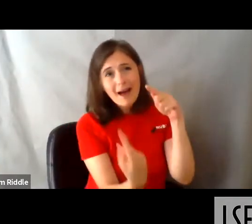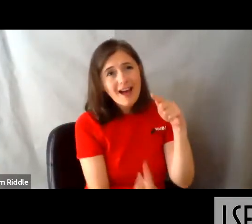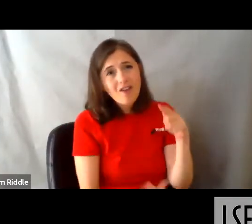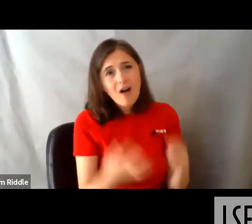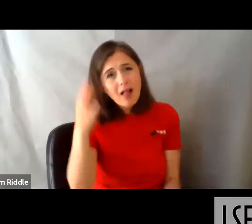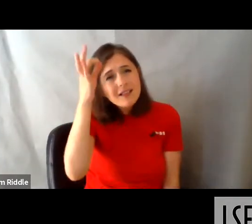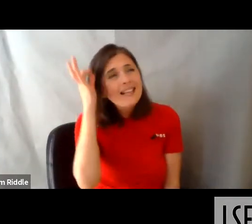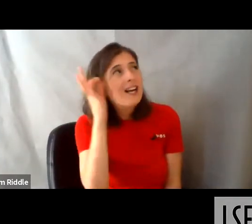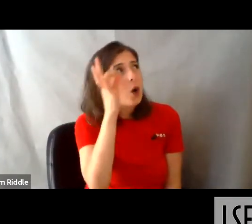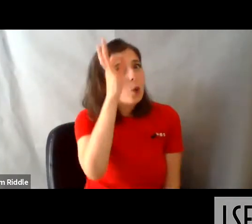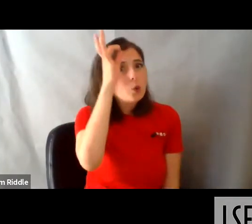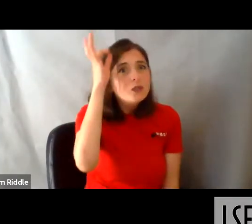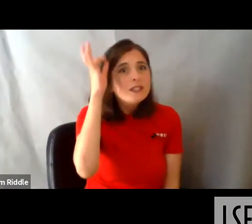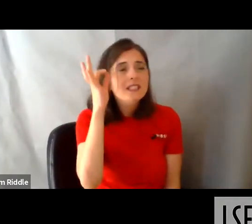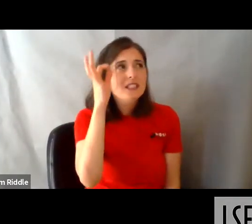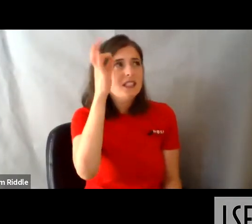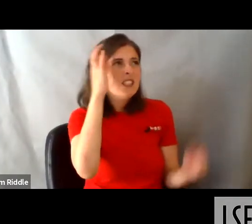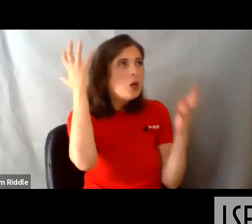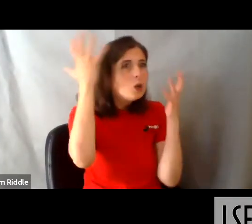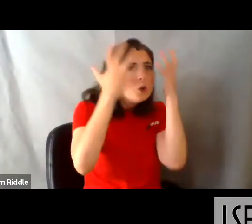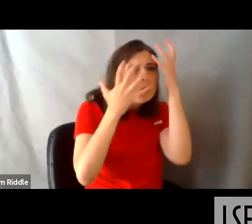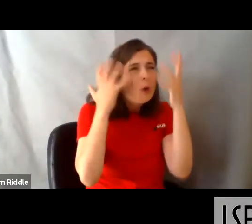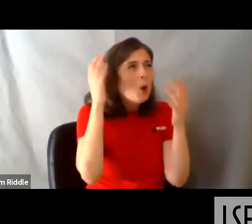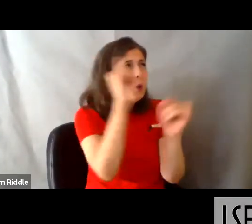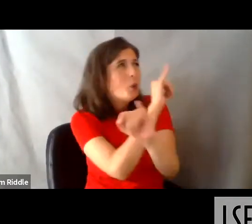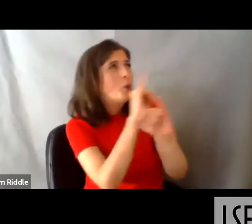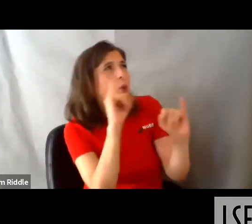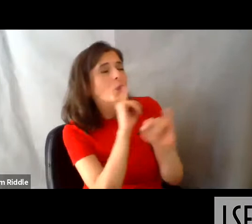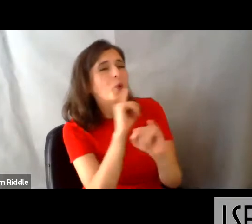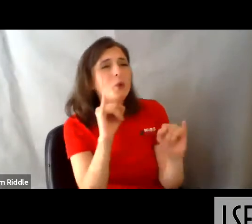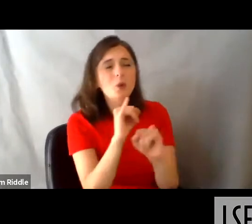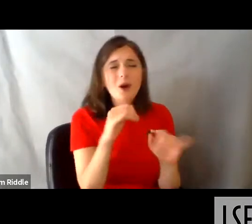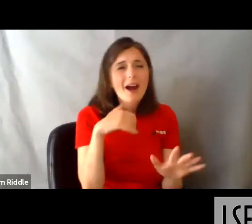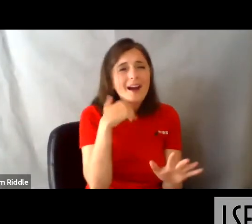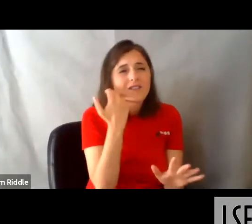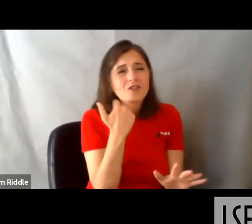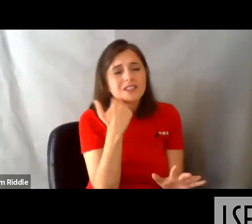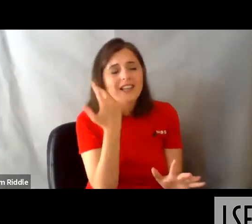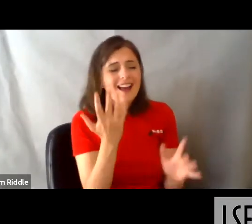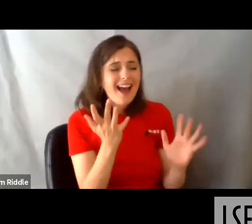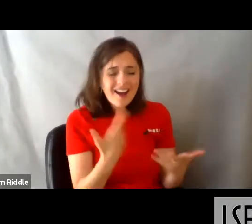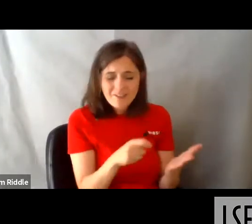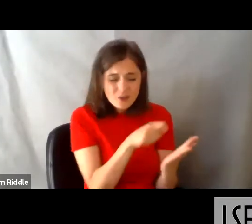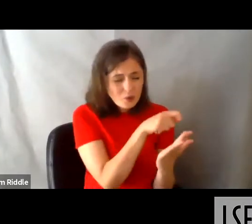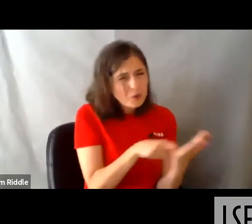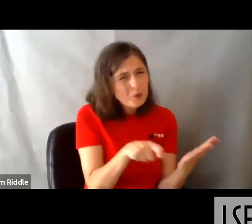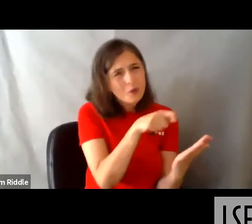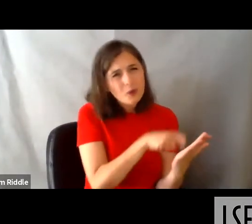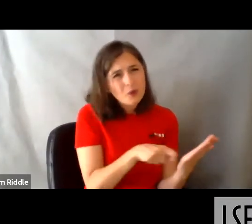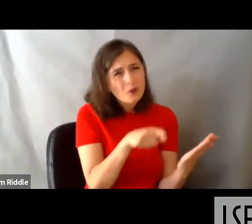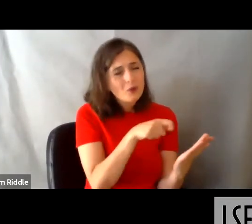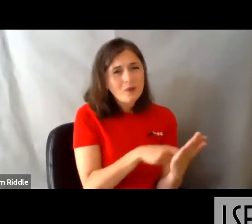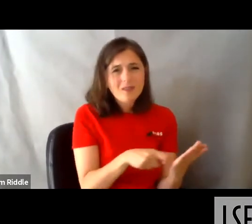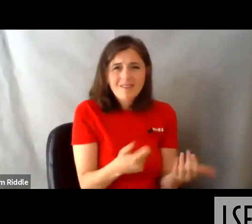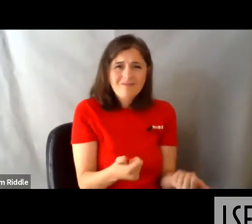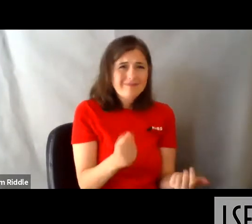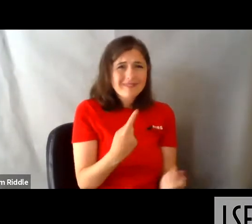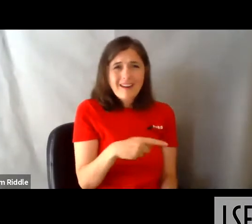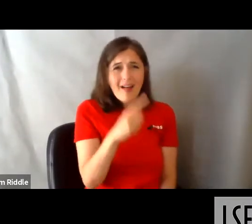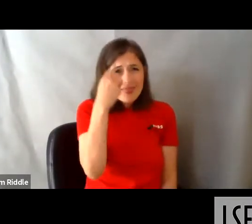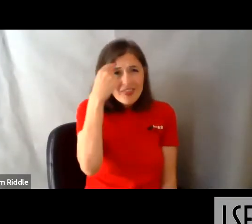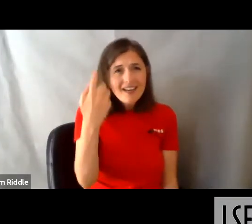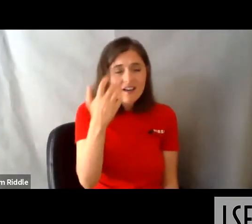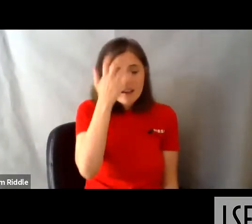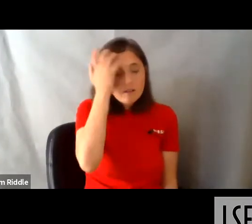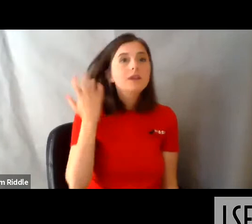psychosis. The nightmare waking dream. Got to do this evil form. Can barely think. Need a friend.